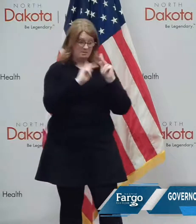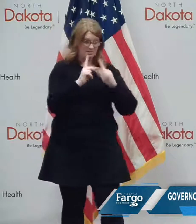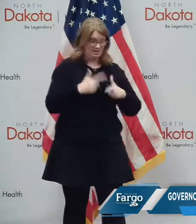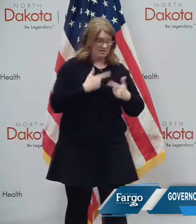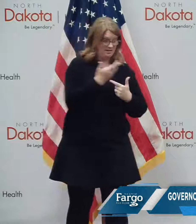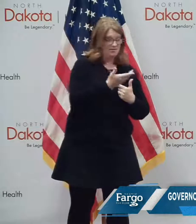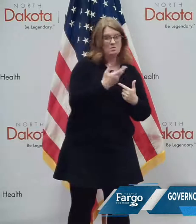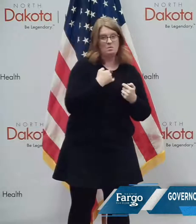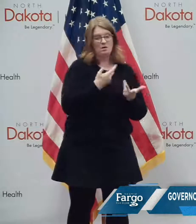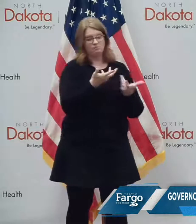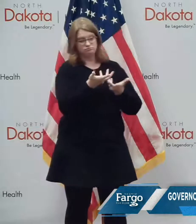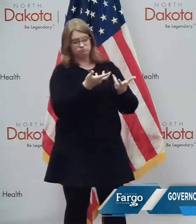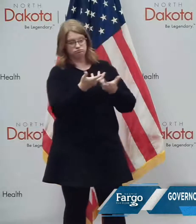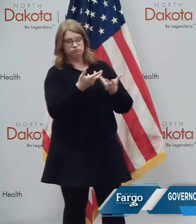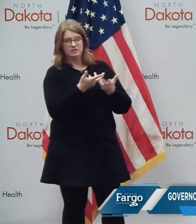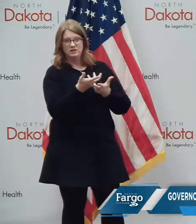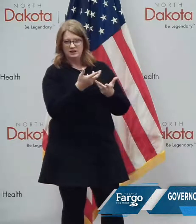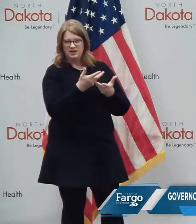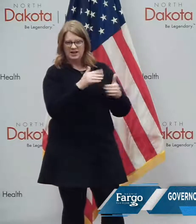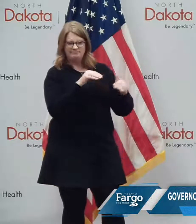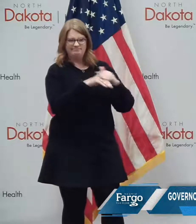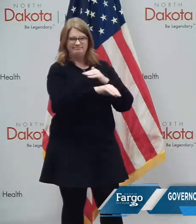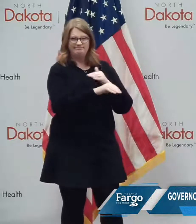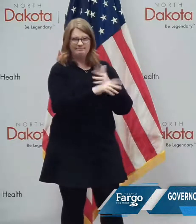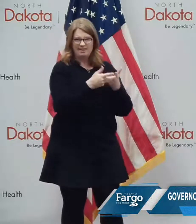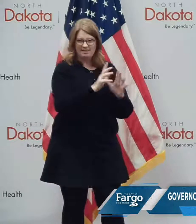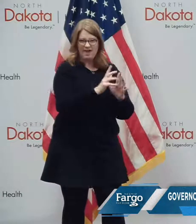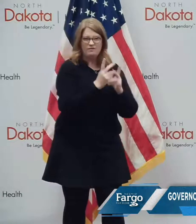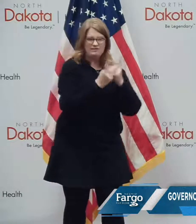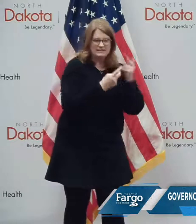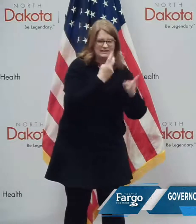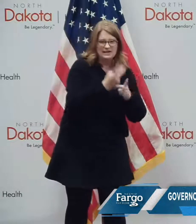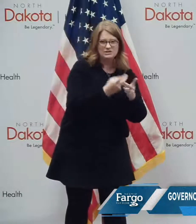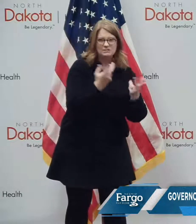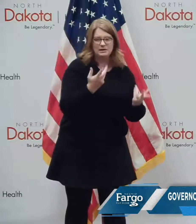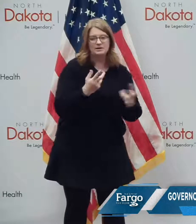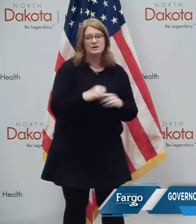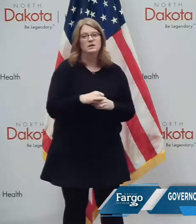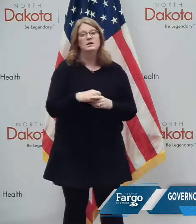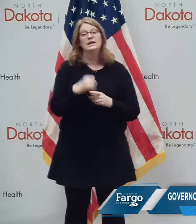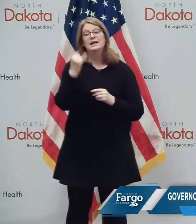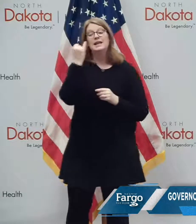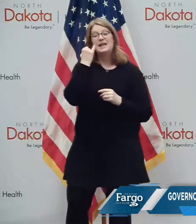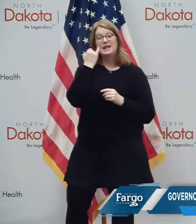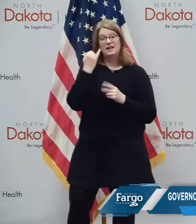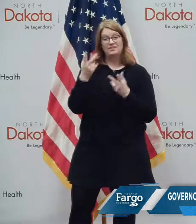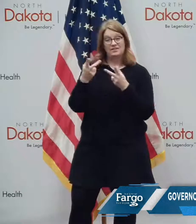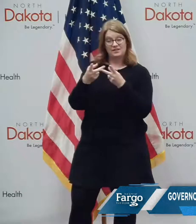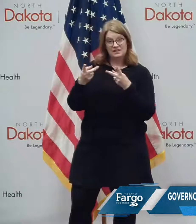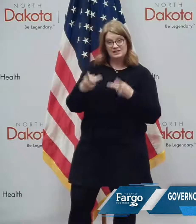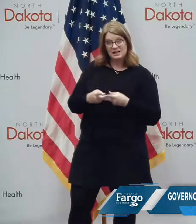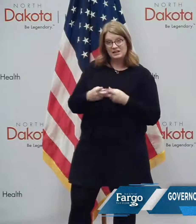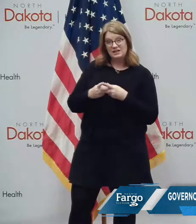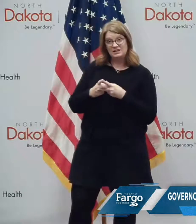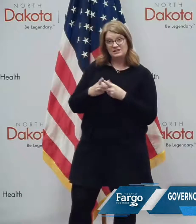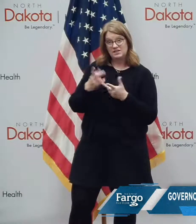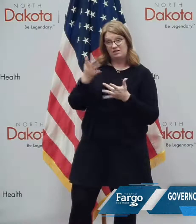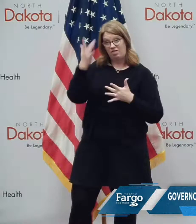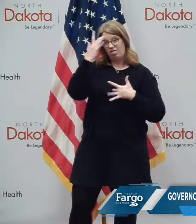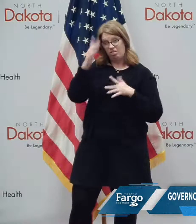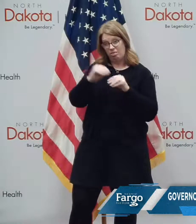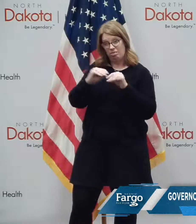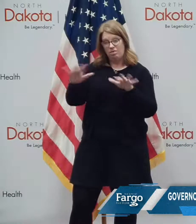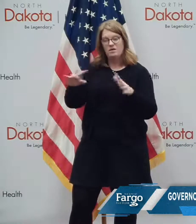know that it creates additional increased risk. But facilities that are experiencing outbreaks are taking part of increased